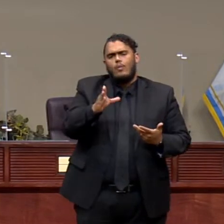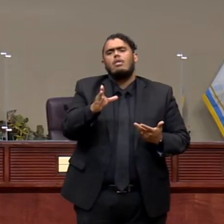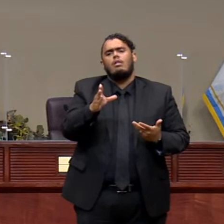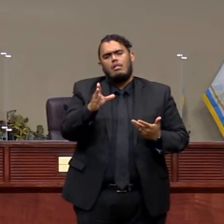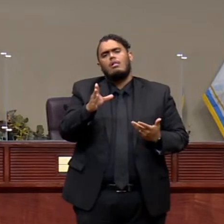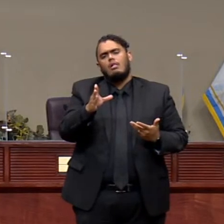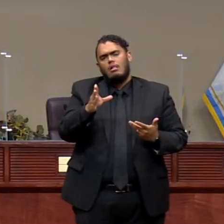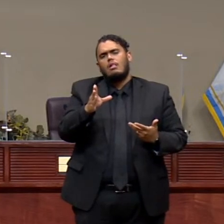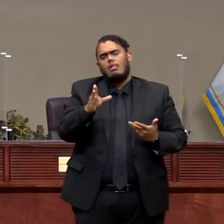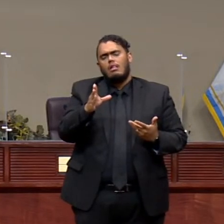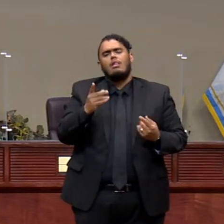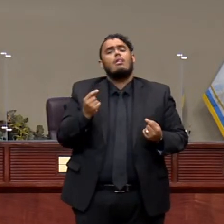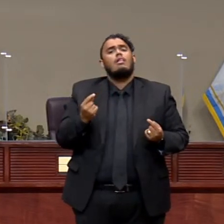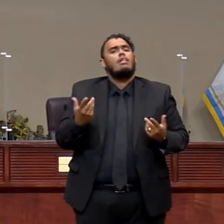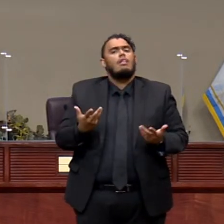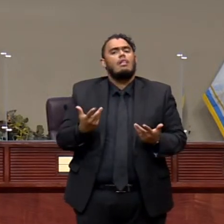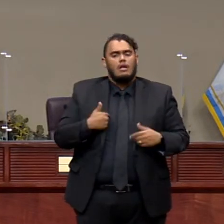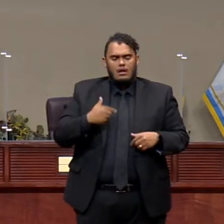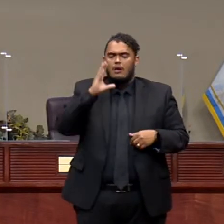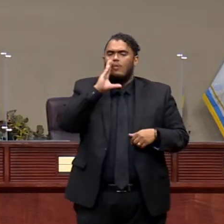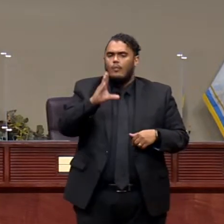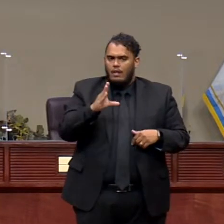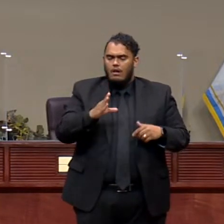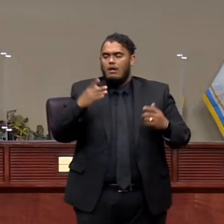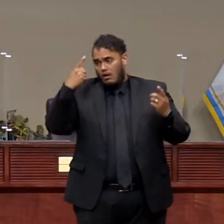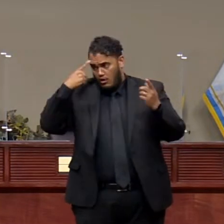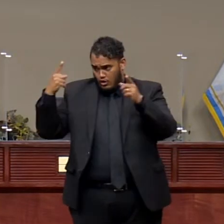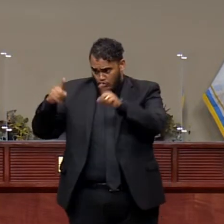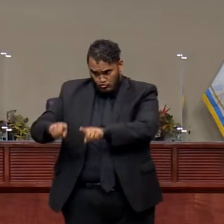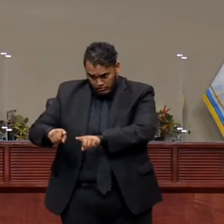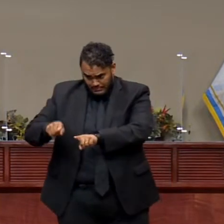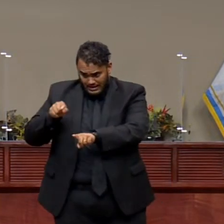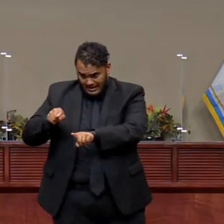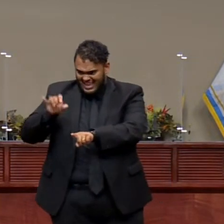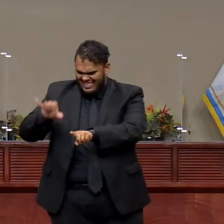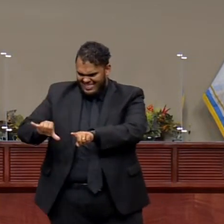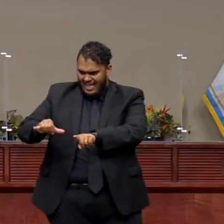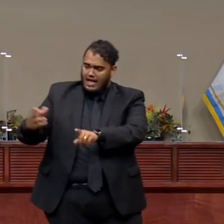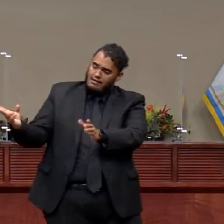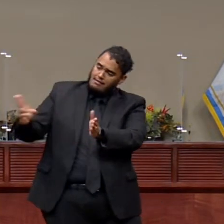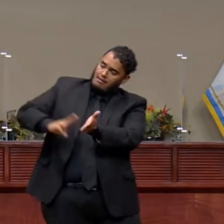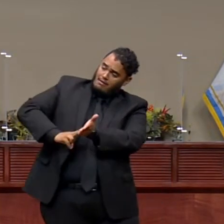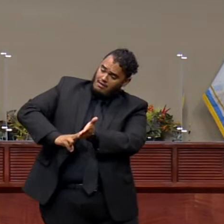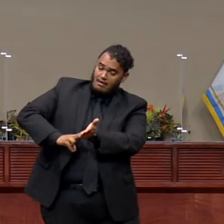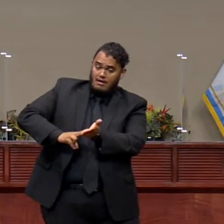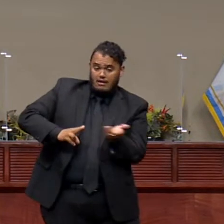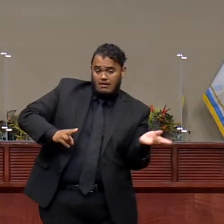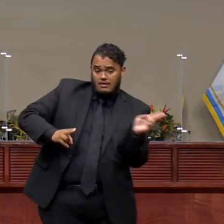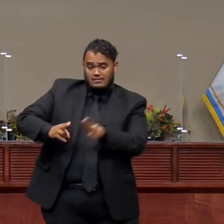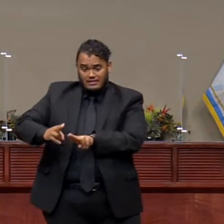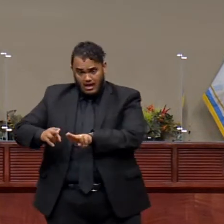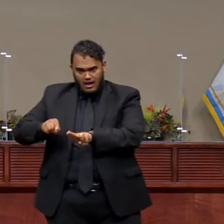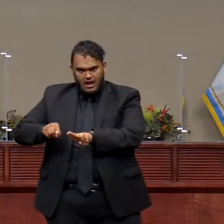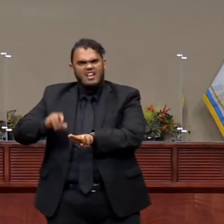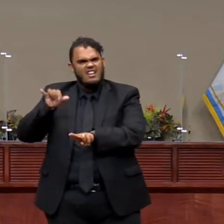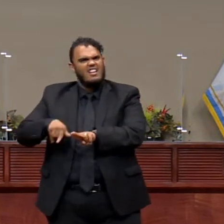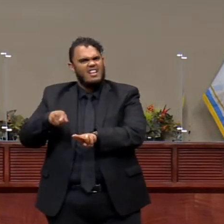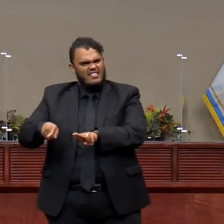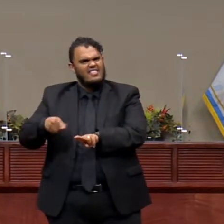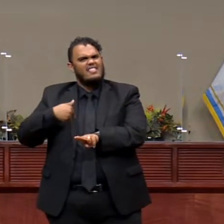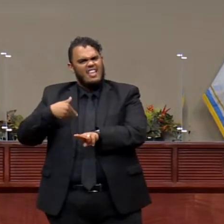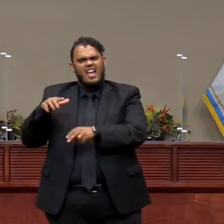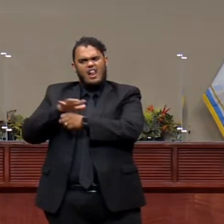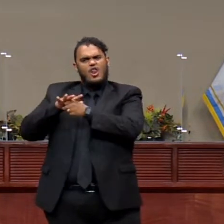the agreement that was signed by the local president of the IAFF,